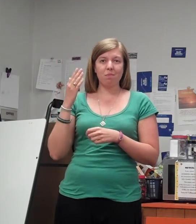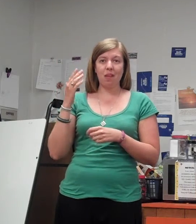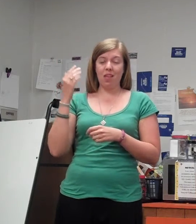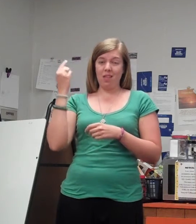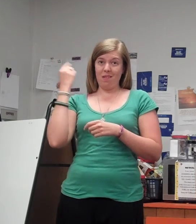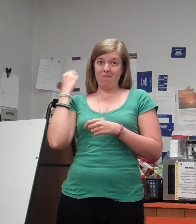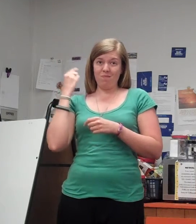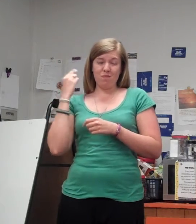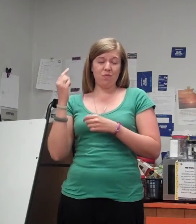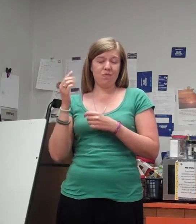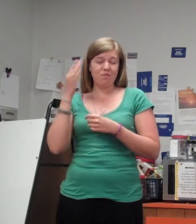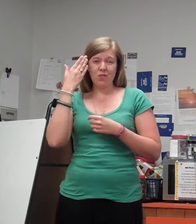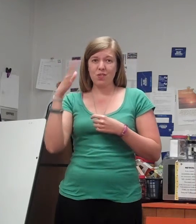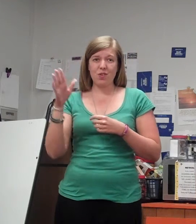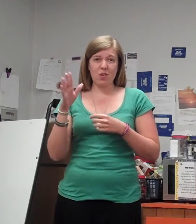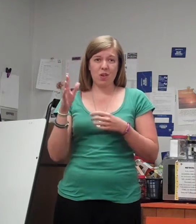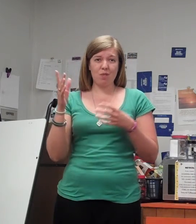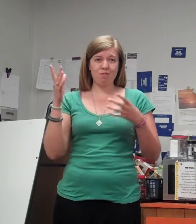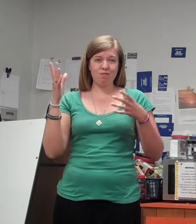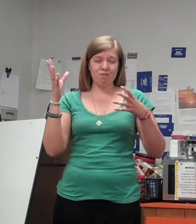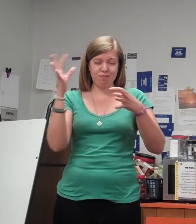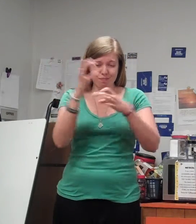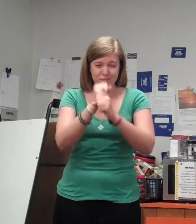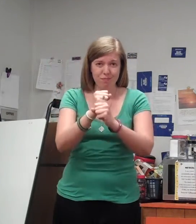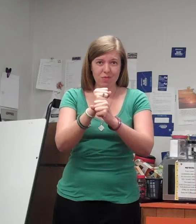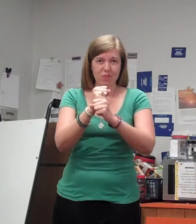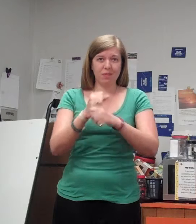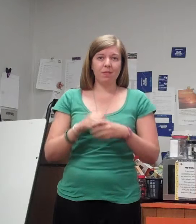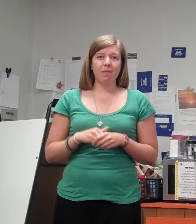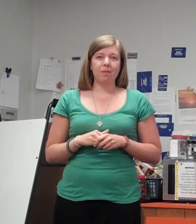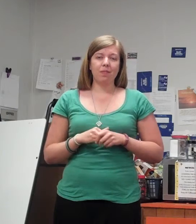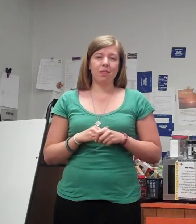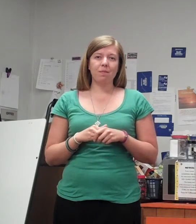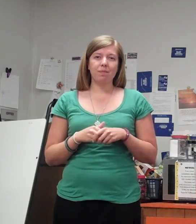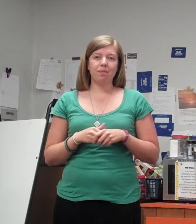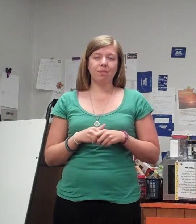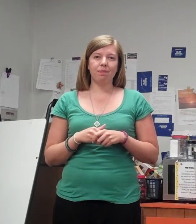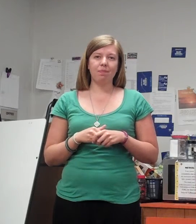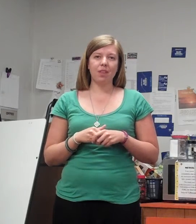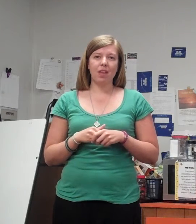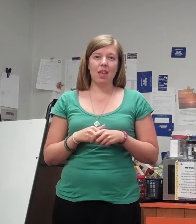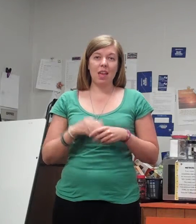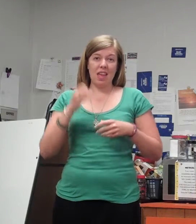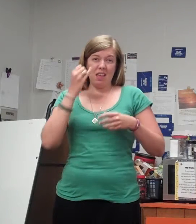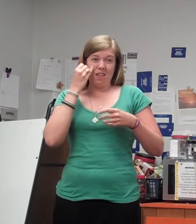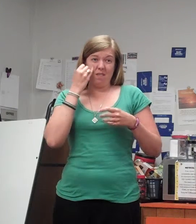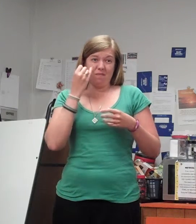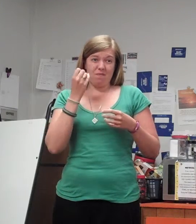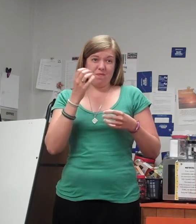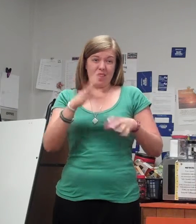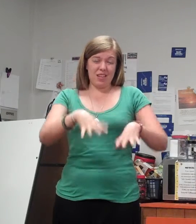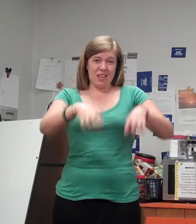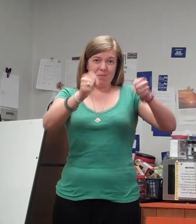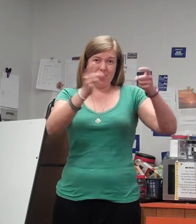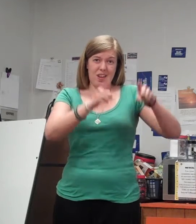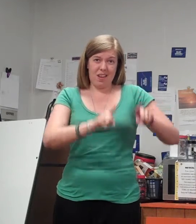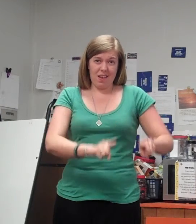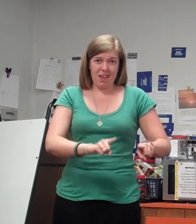There was no way to know. I don't think unless you've gone through an adoption in another country, there's just no way anybody